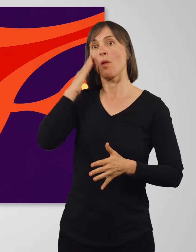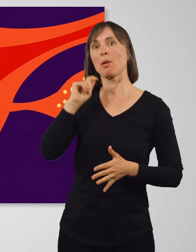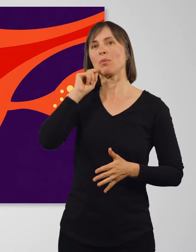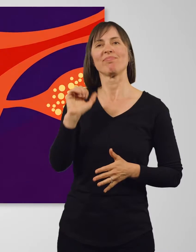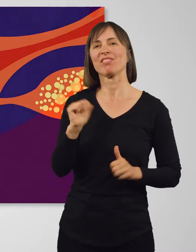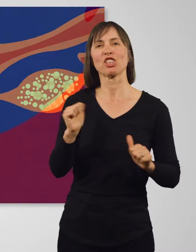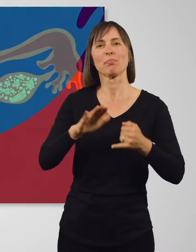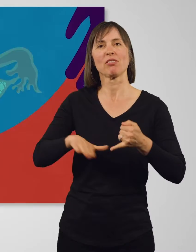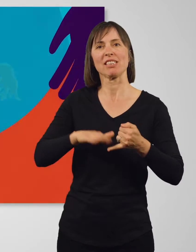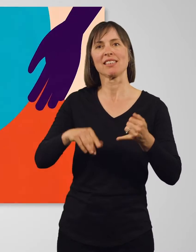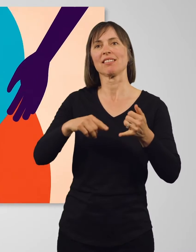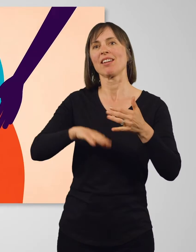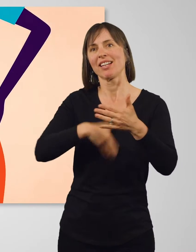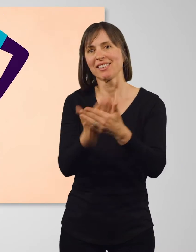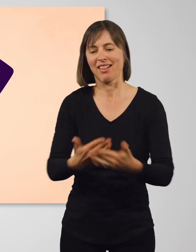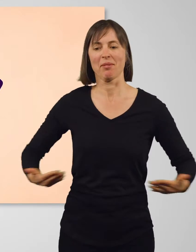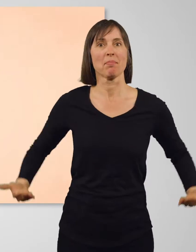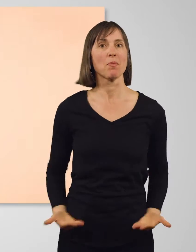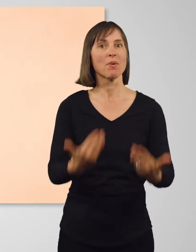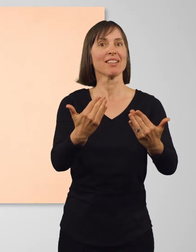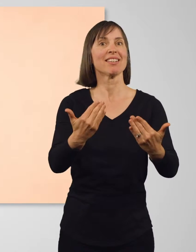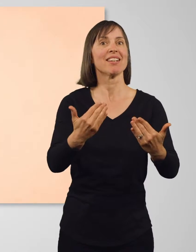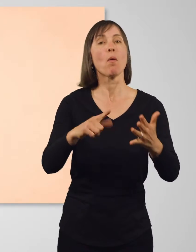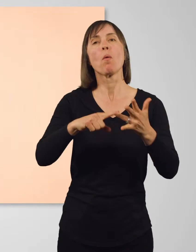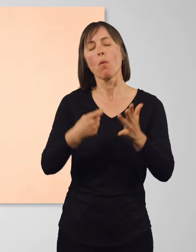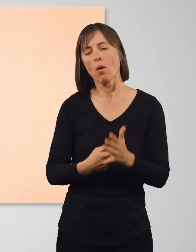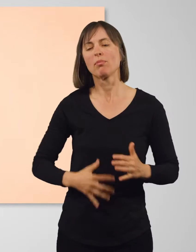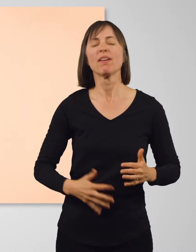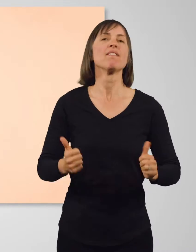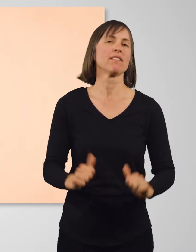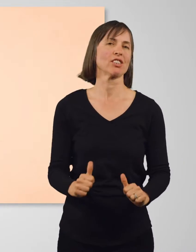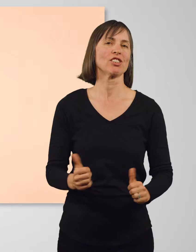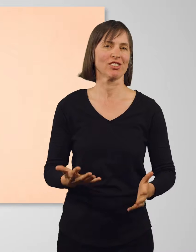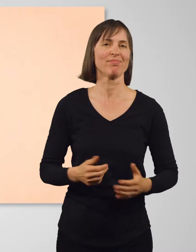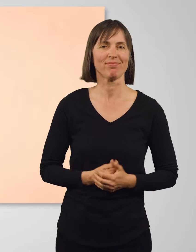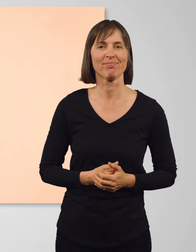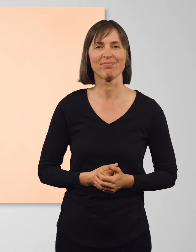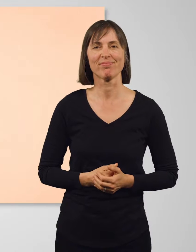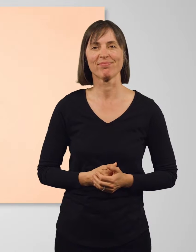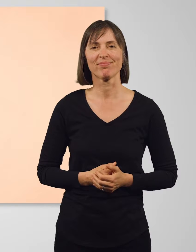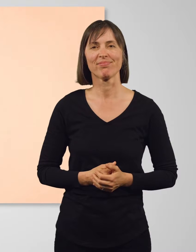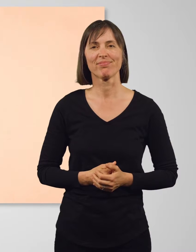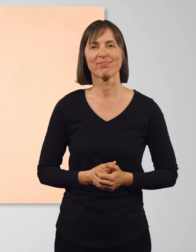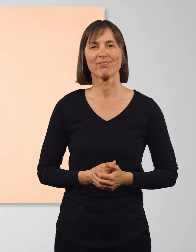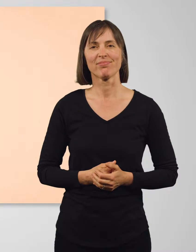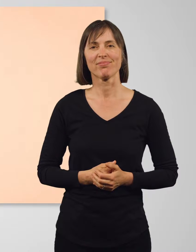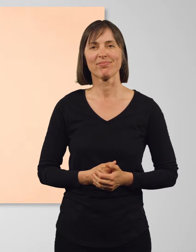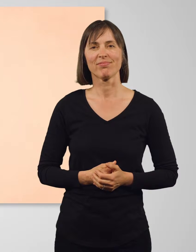If this happens, the woman who is now pregnant will not have her period until after the baby is born or the pregnancy has